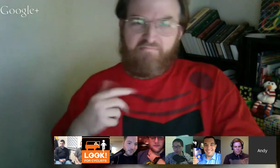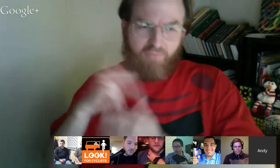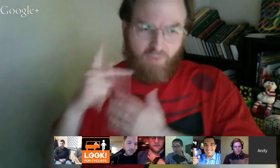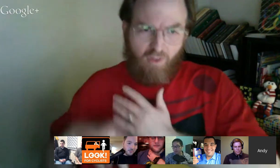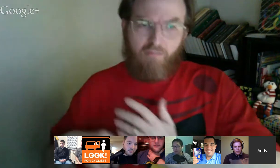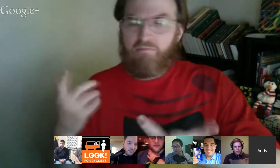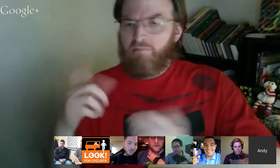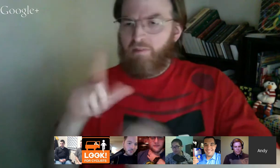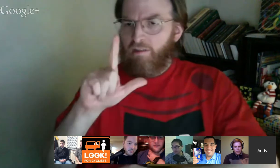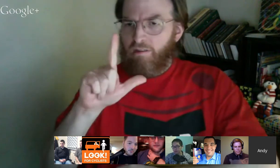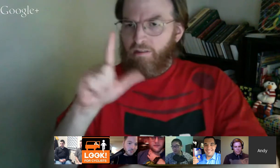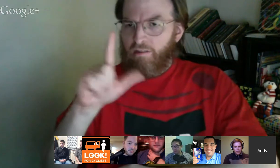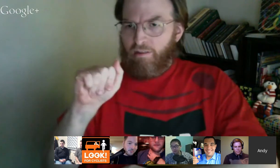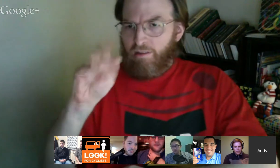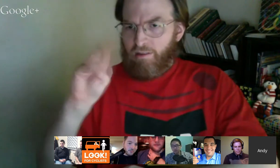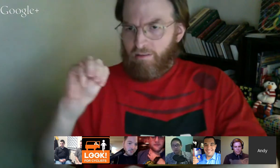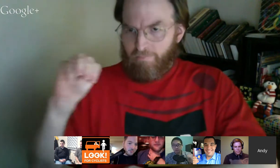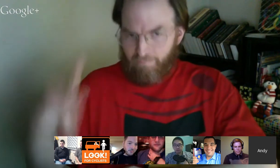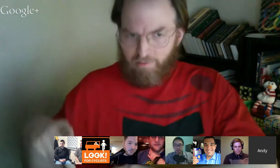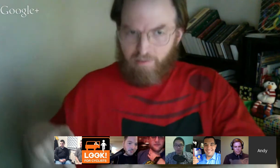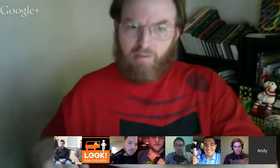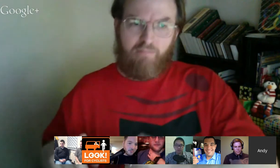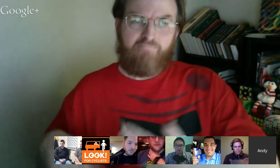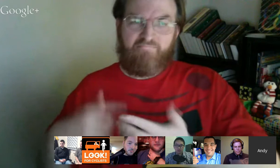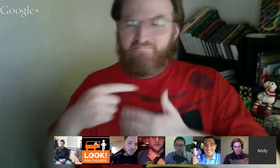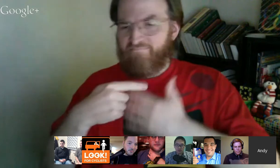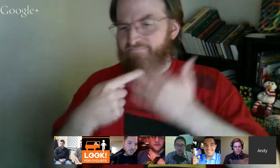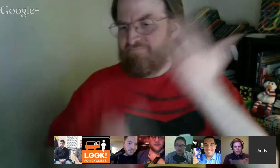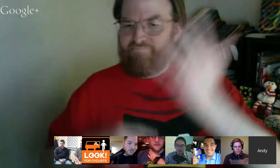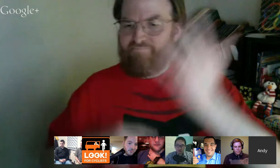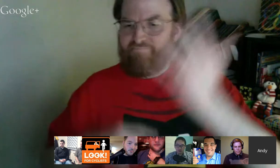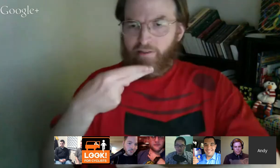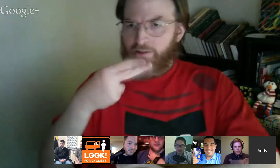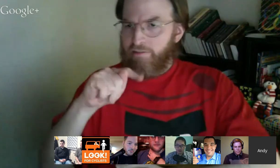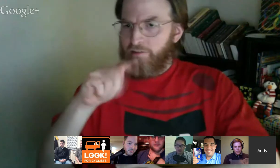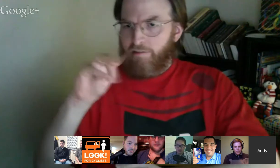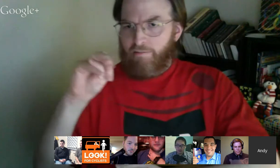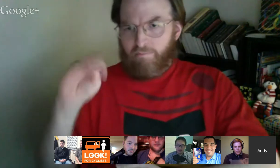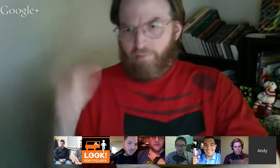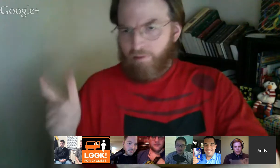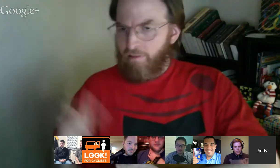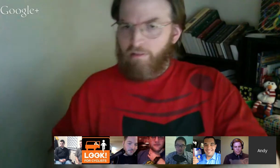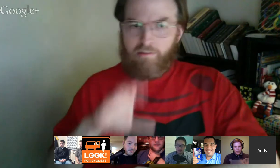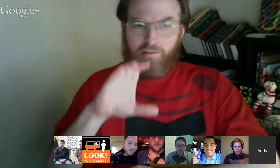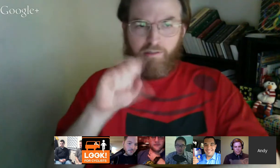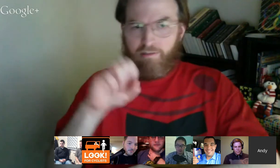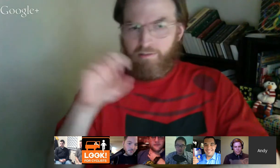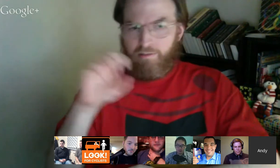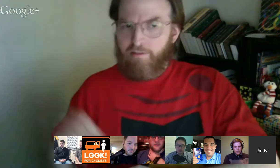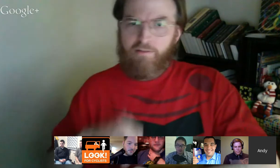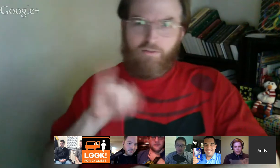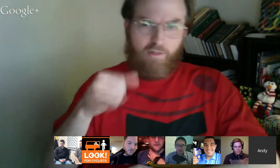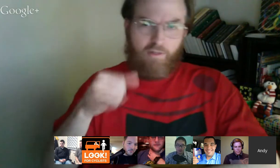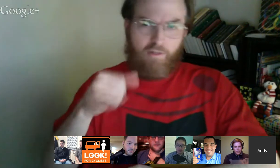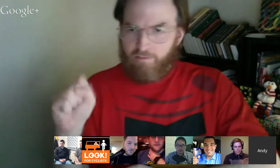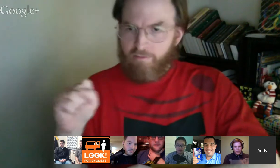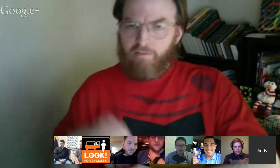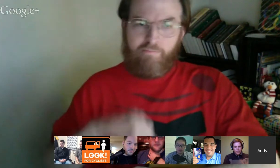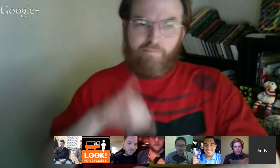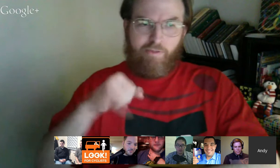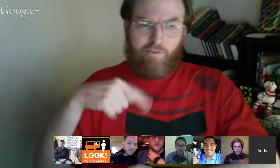No, I'm very glad to be here to discuss different things like programming. I'm a LAMP stack developer. I do a bunch of different things.